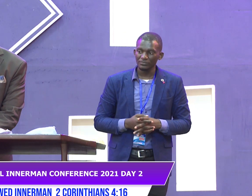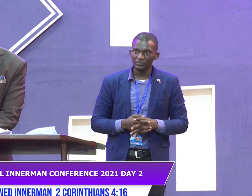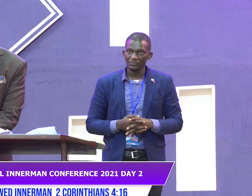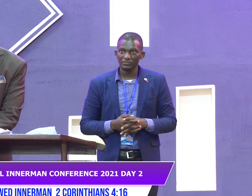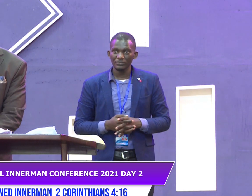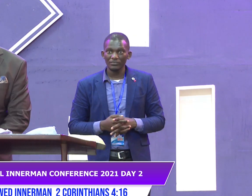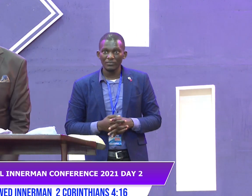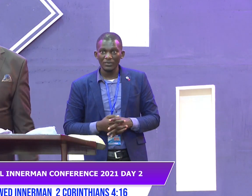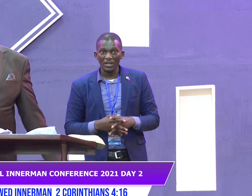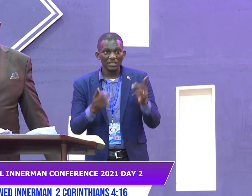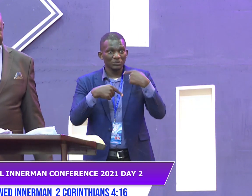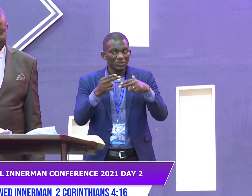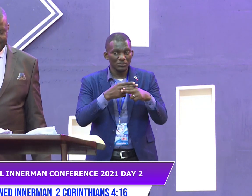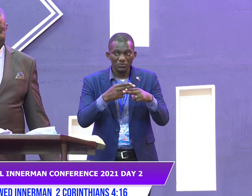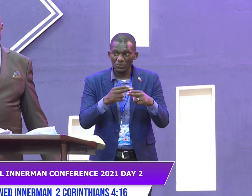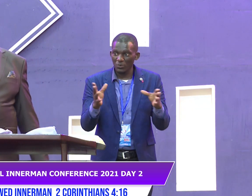Gatumaliriza.